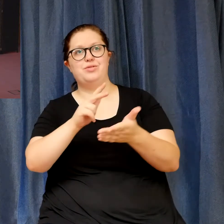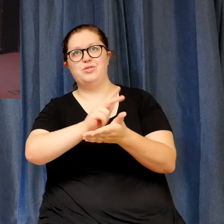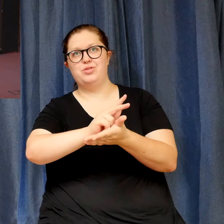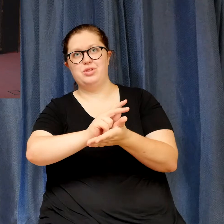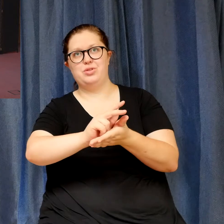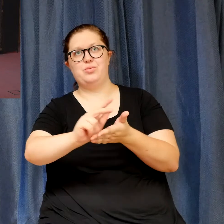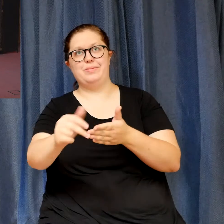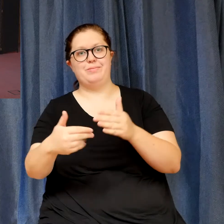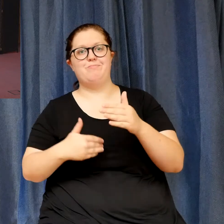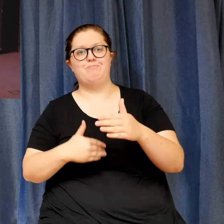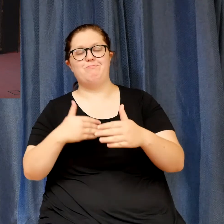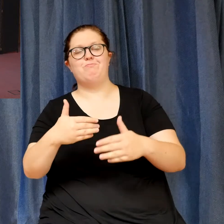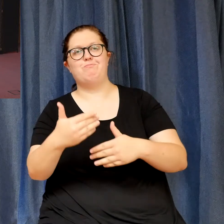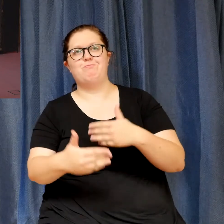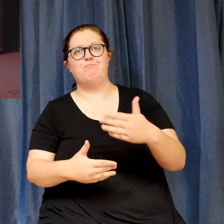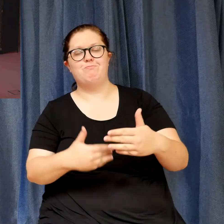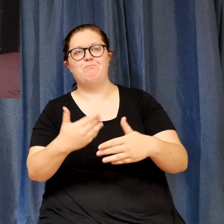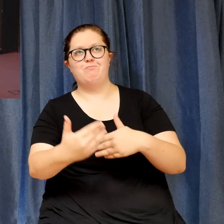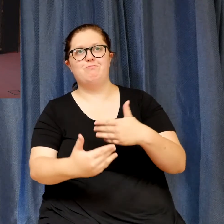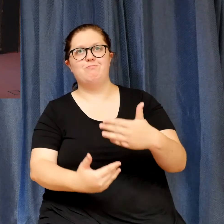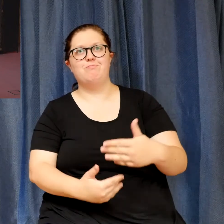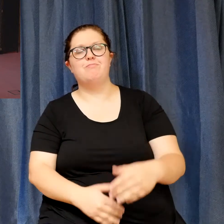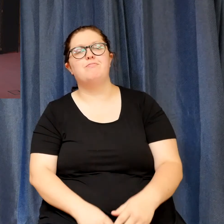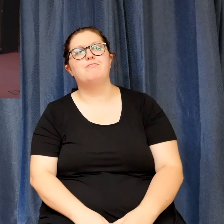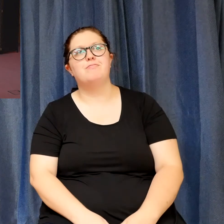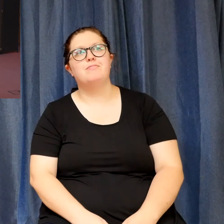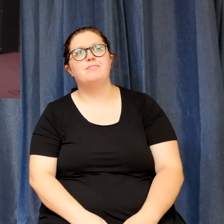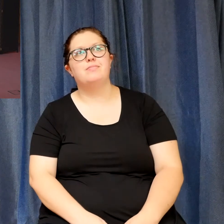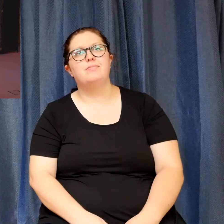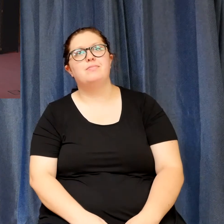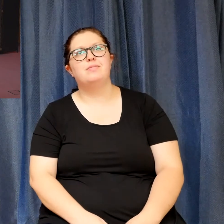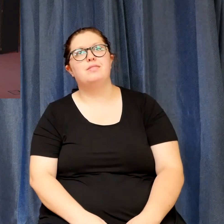for the next 3 weeks. And of course,